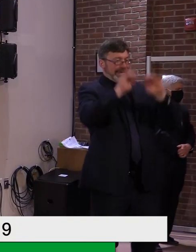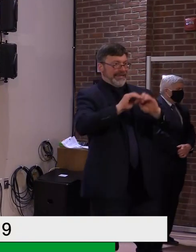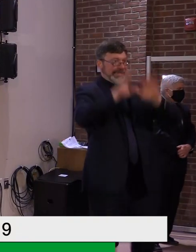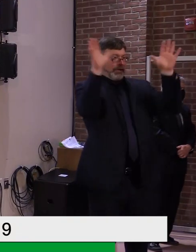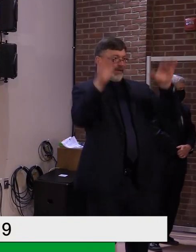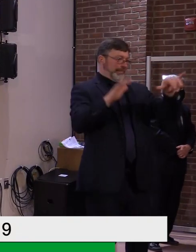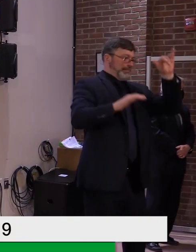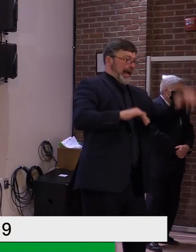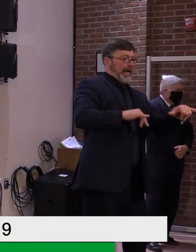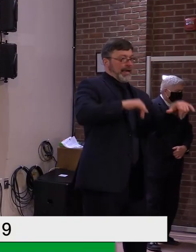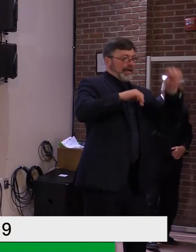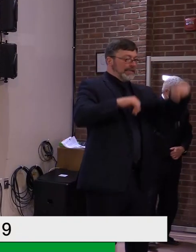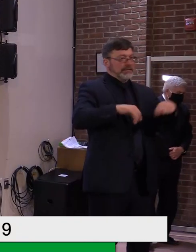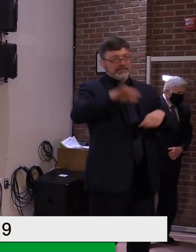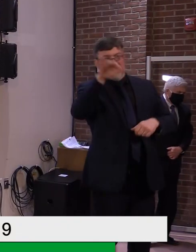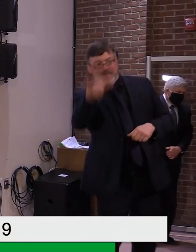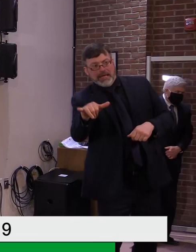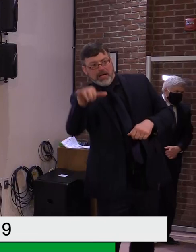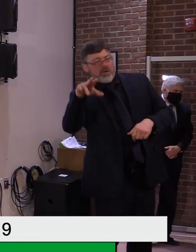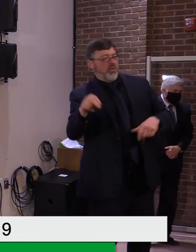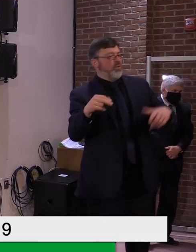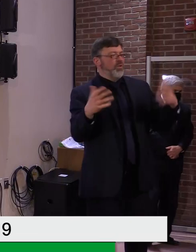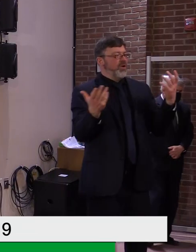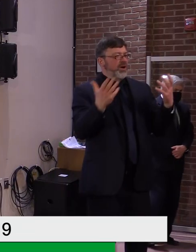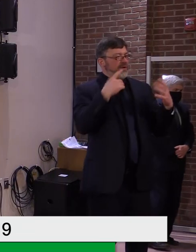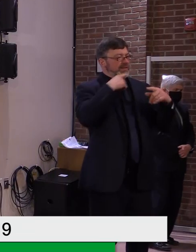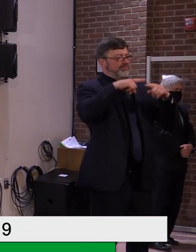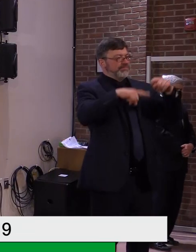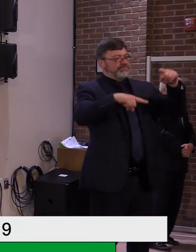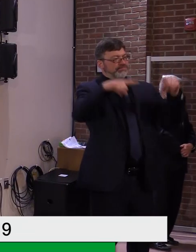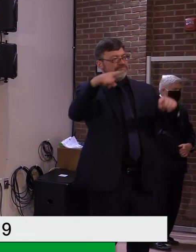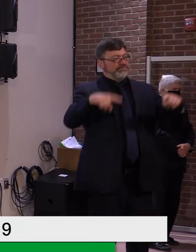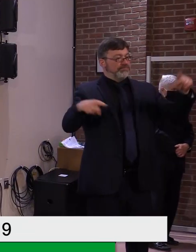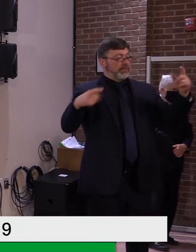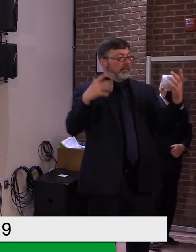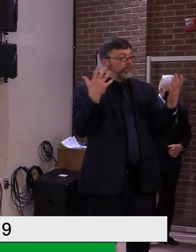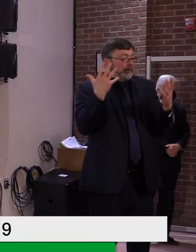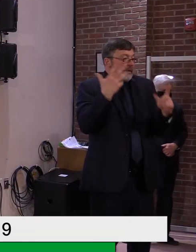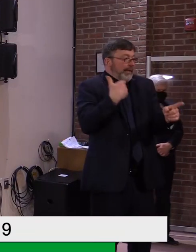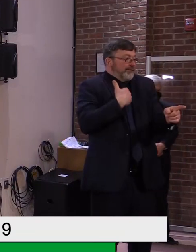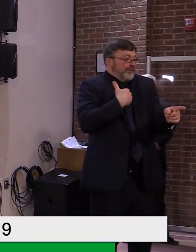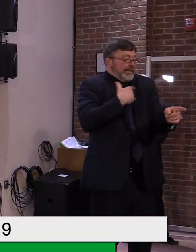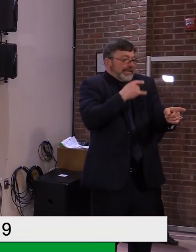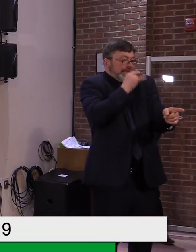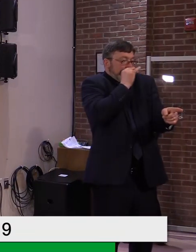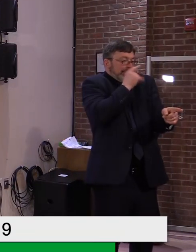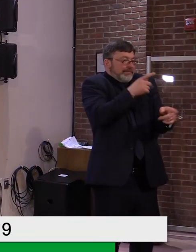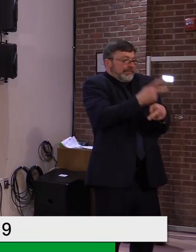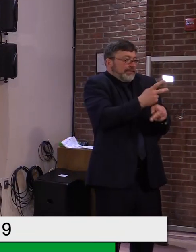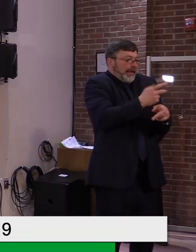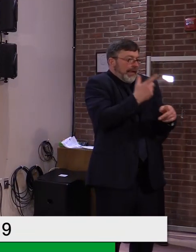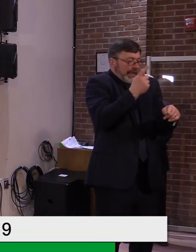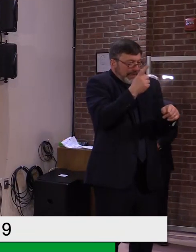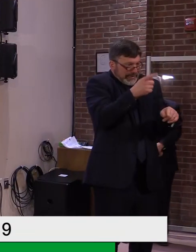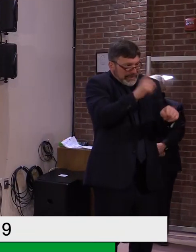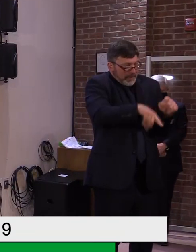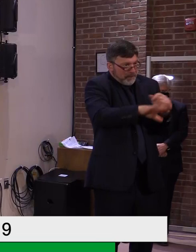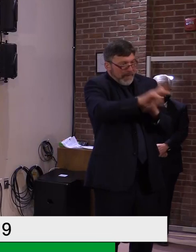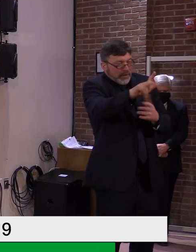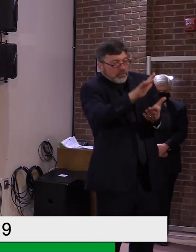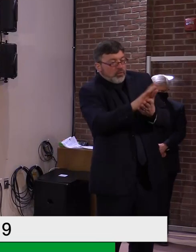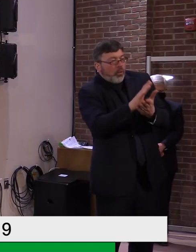instance, they're remote 5 days a week or a good portion of the week, then there's